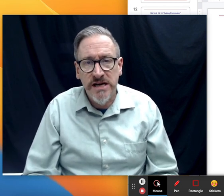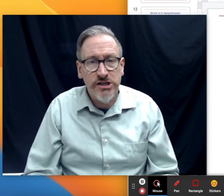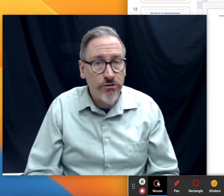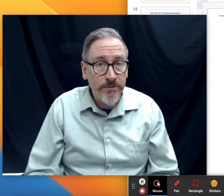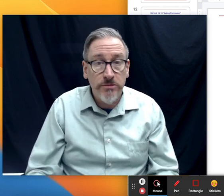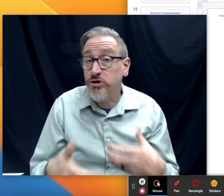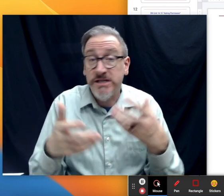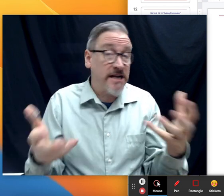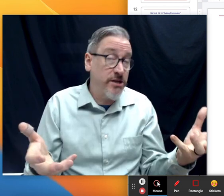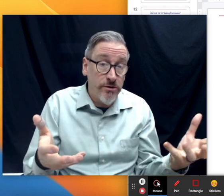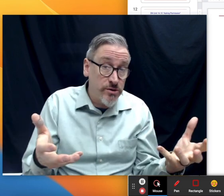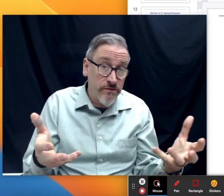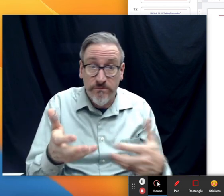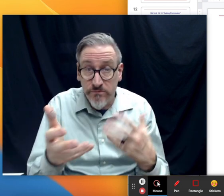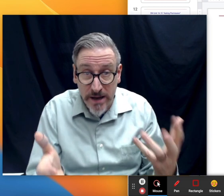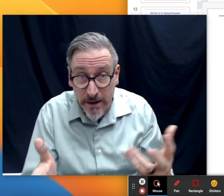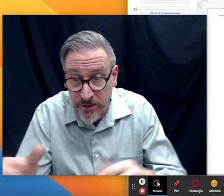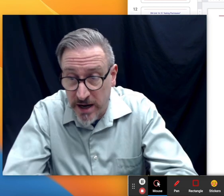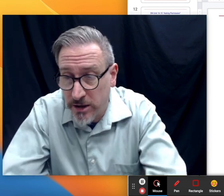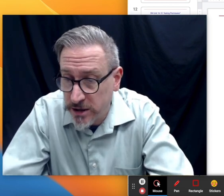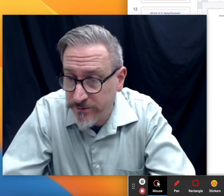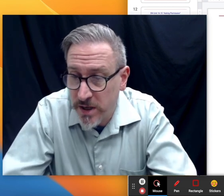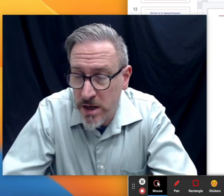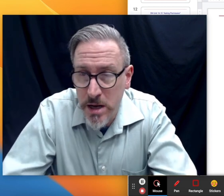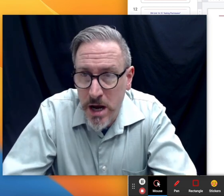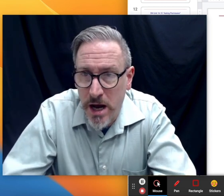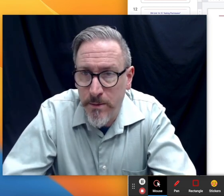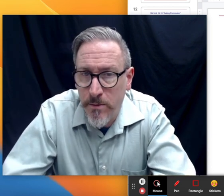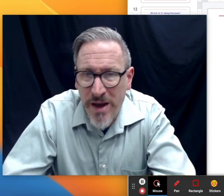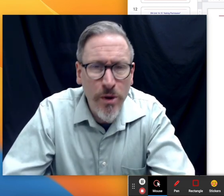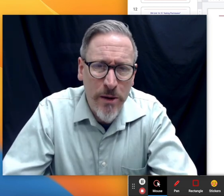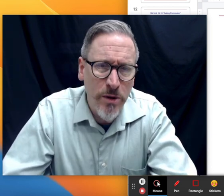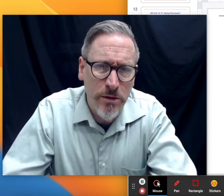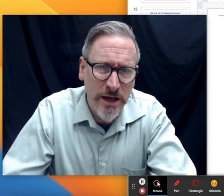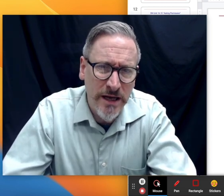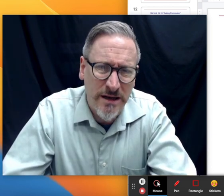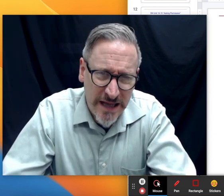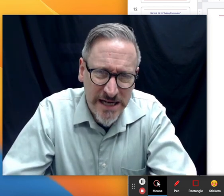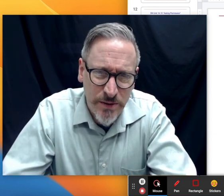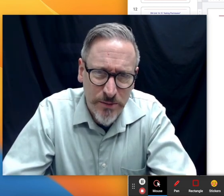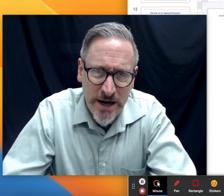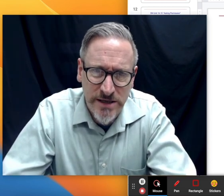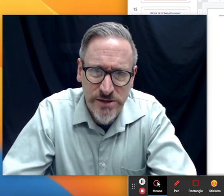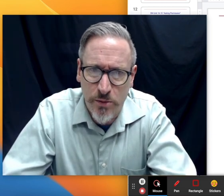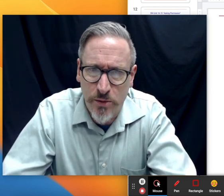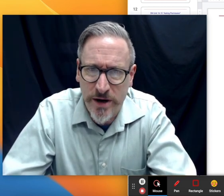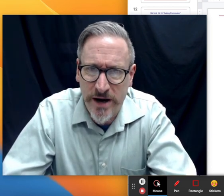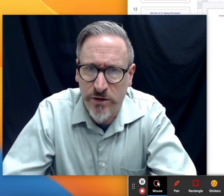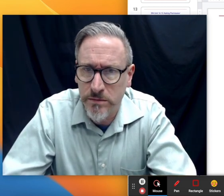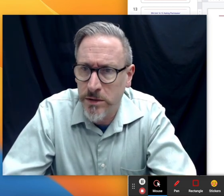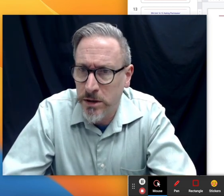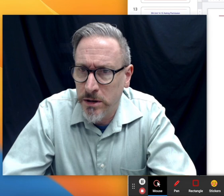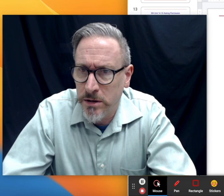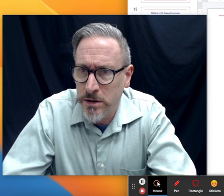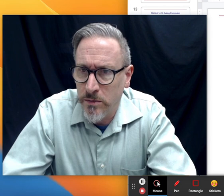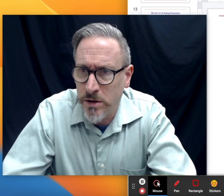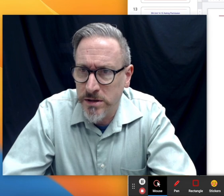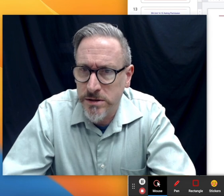there's not a script. They're just asking you to sort of make up the dialogue. And in class, we would practice whatever.